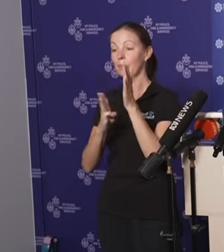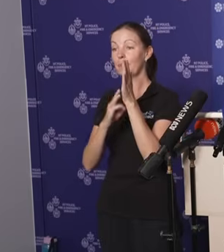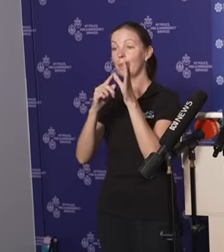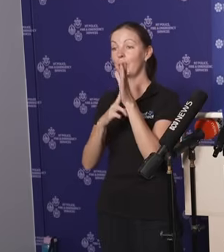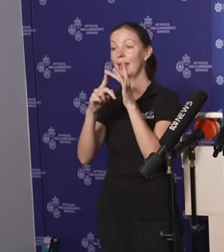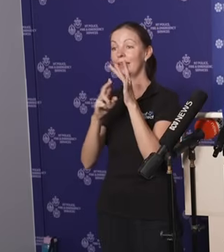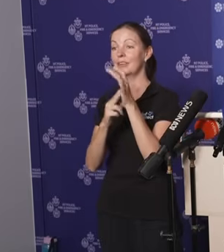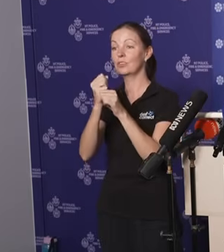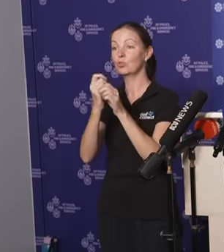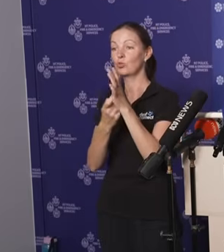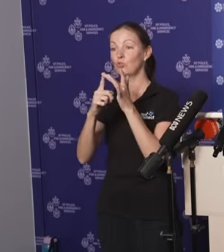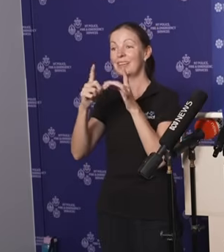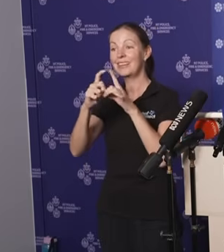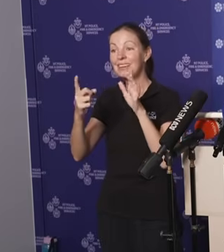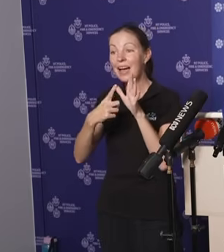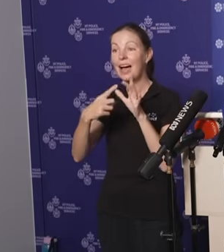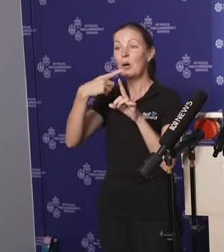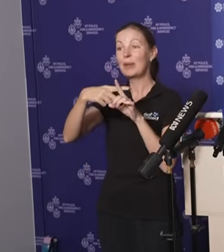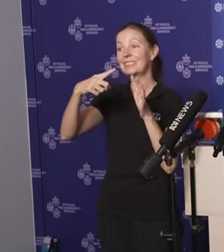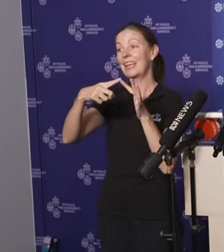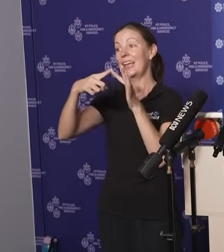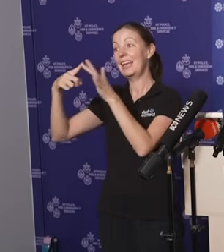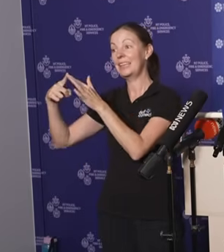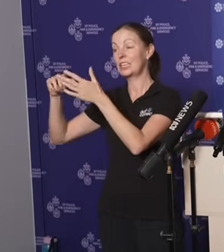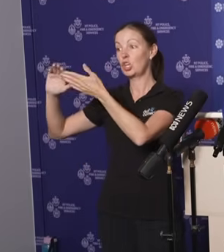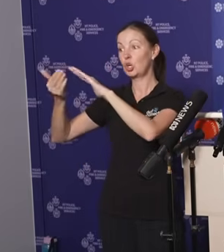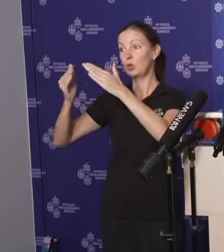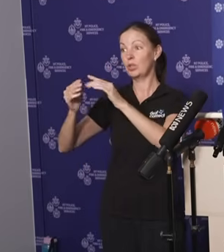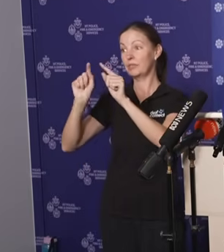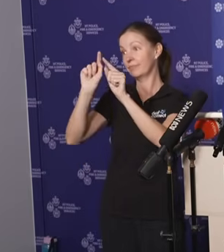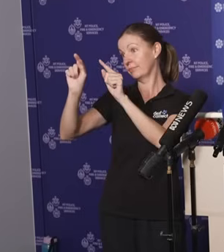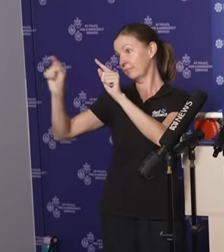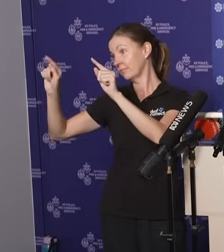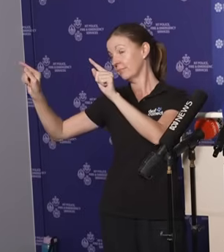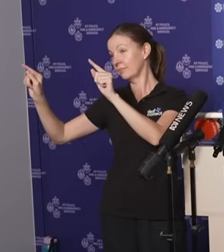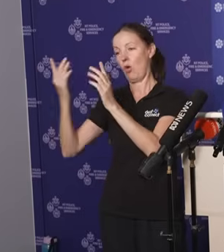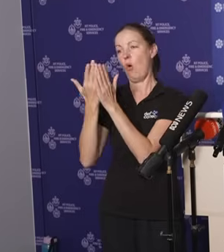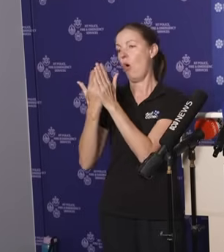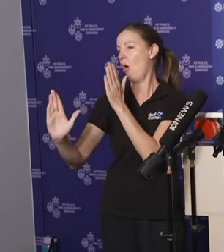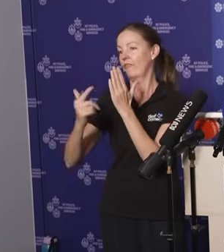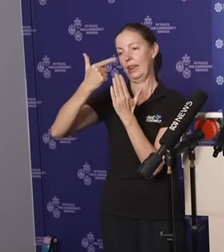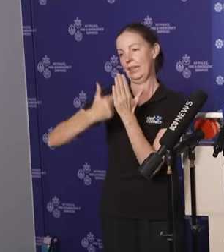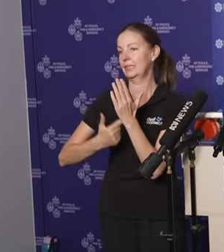Maningrida and communities further east have been removed from the cyclone watch area.